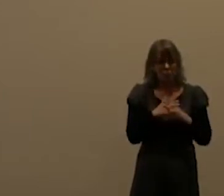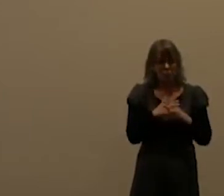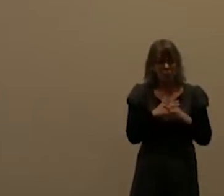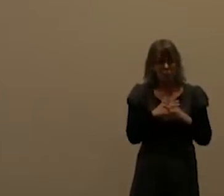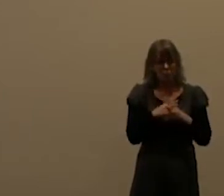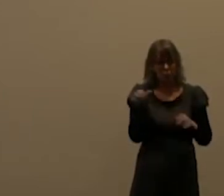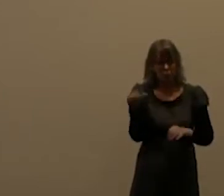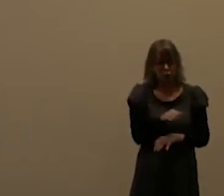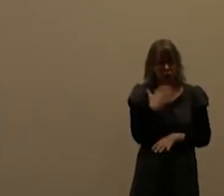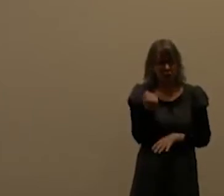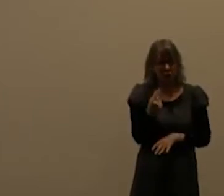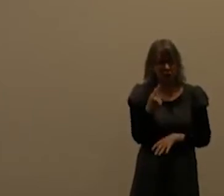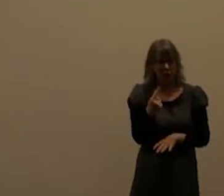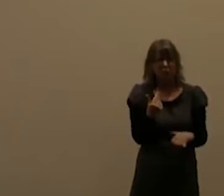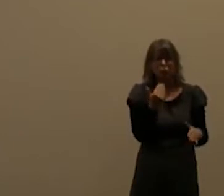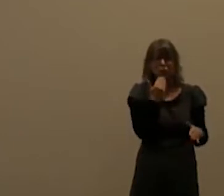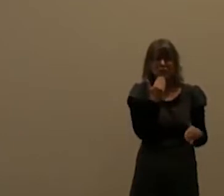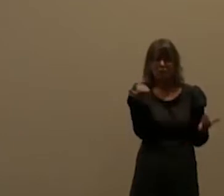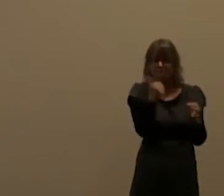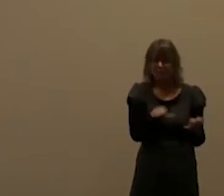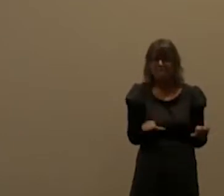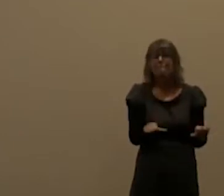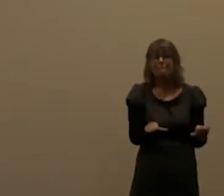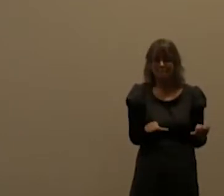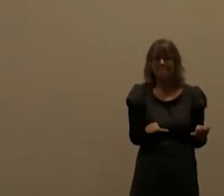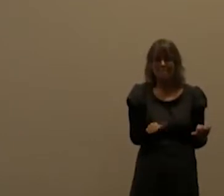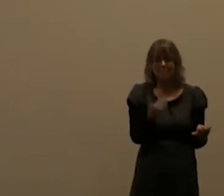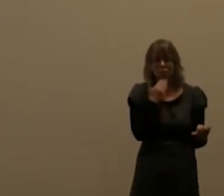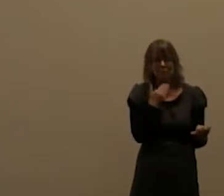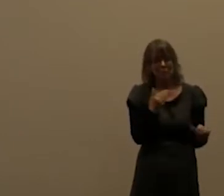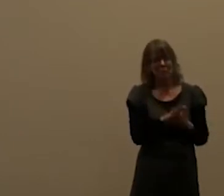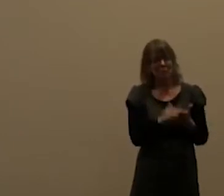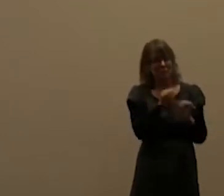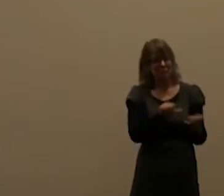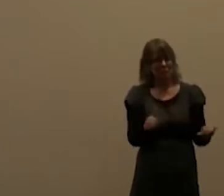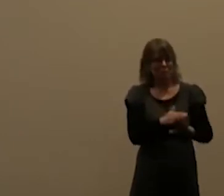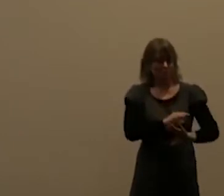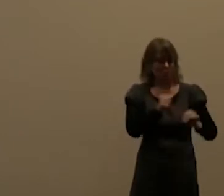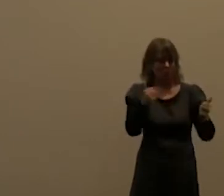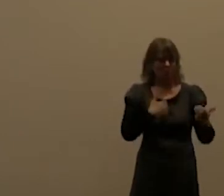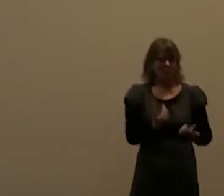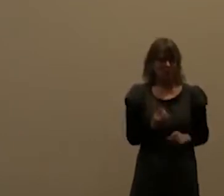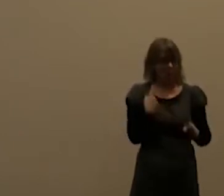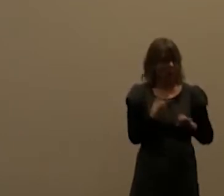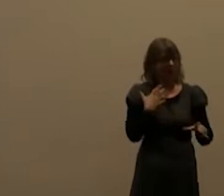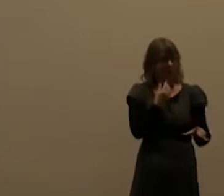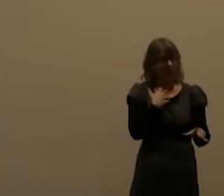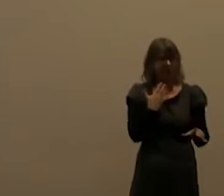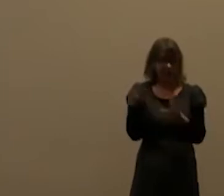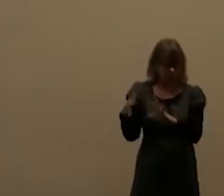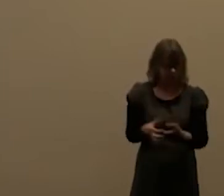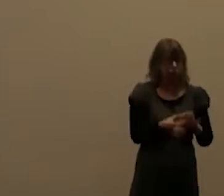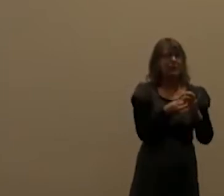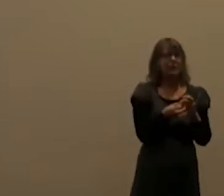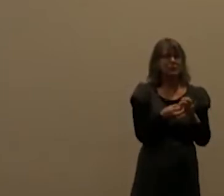And we should get a green success message here. Yep, there we go. And everything works successfully. So that's just how quickly that you can get